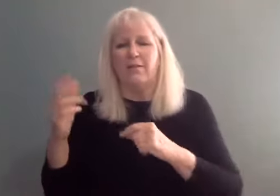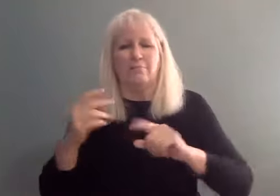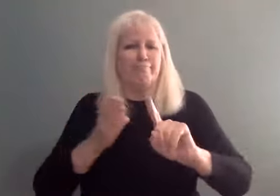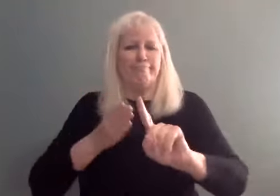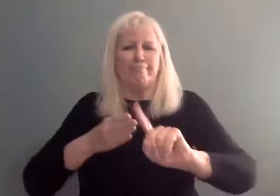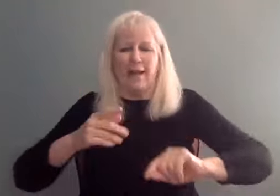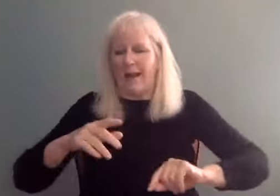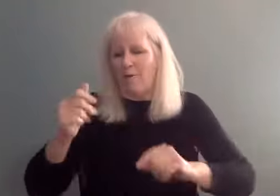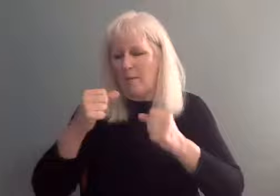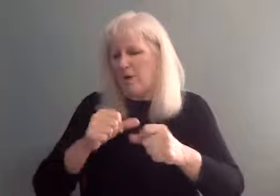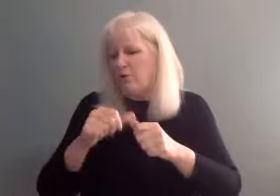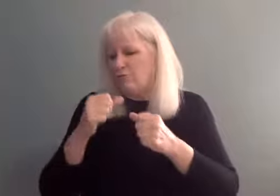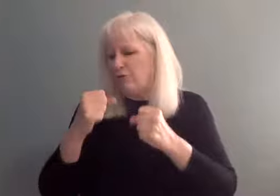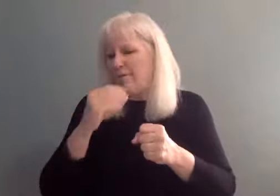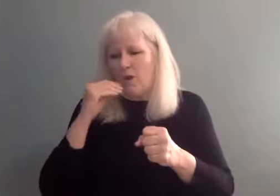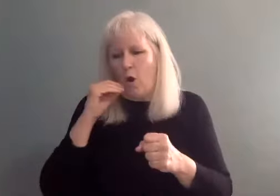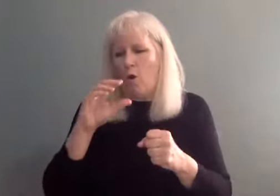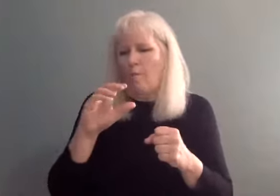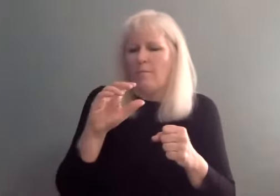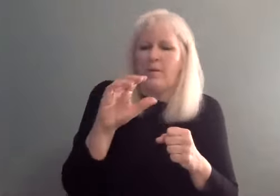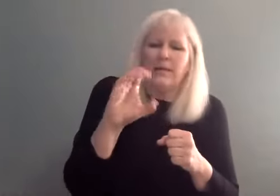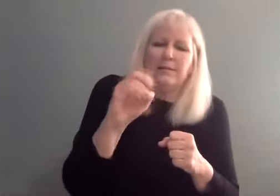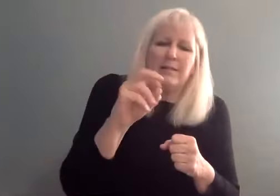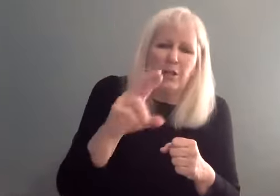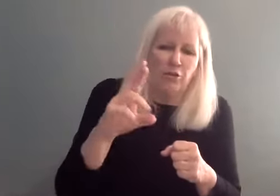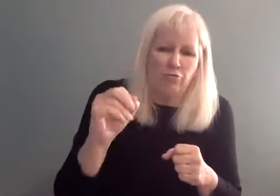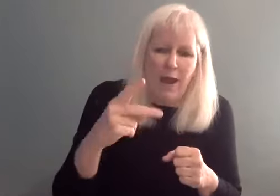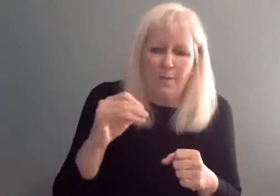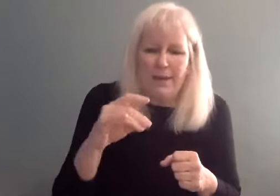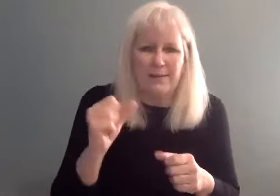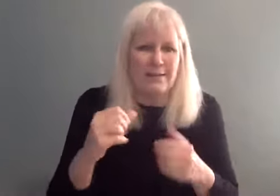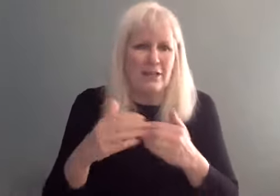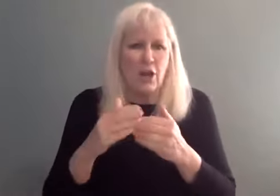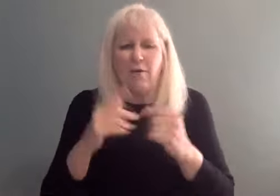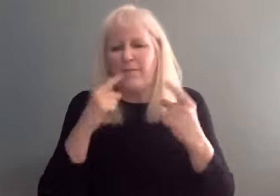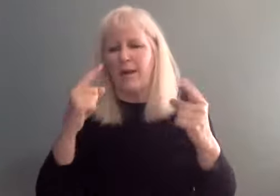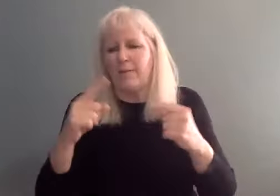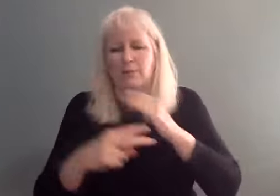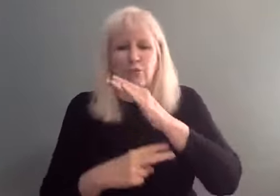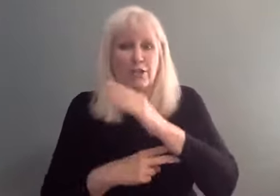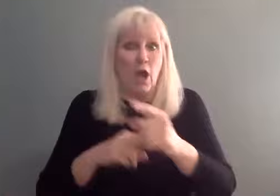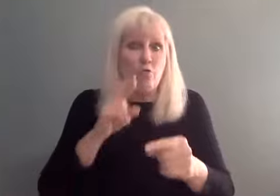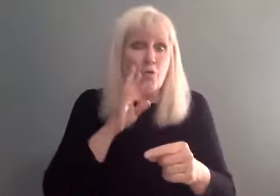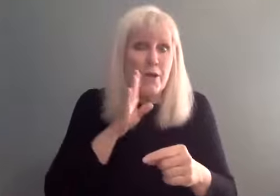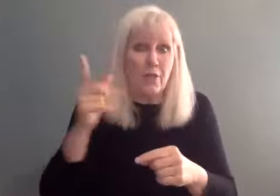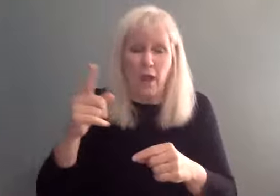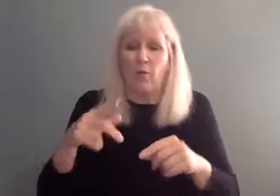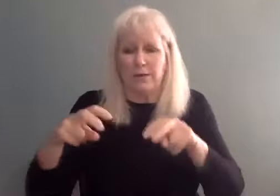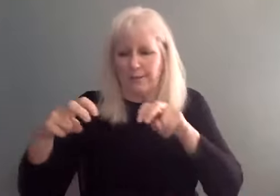Bridge, and where we lived by the Cedar River, and beautiful, beautiful drive. And there was a root beer stand. And so we sat under a picnic table and just had our